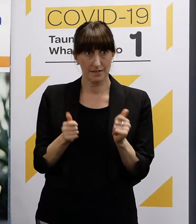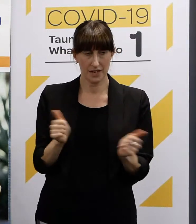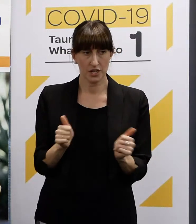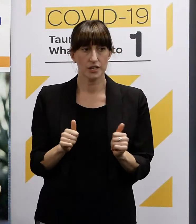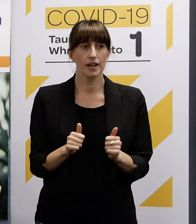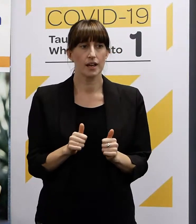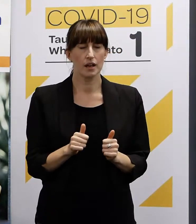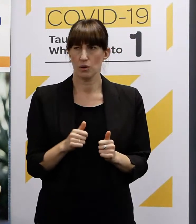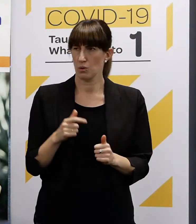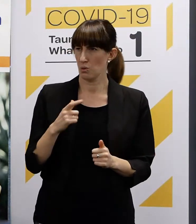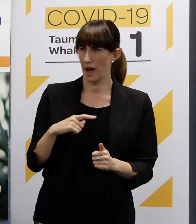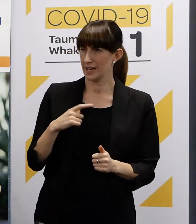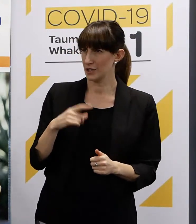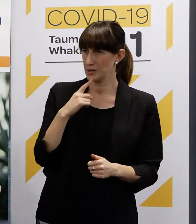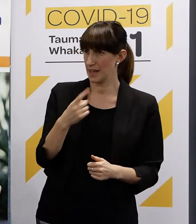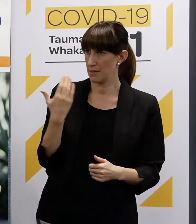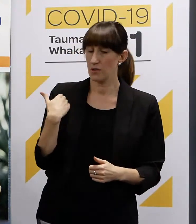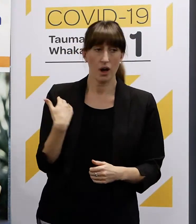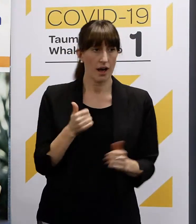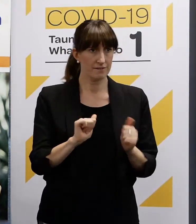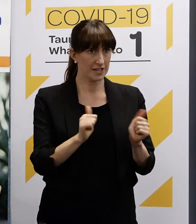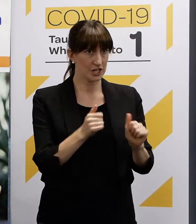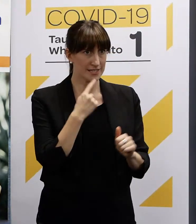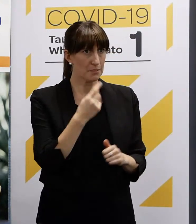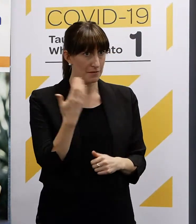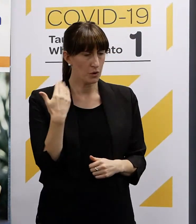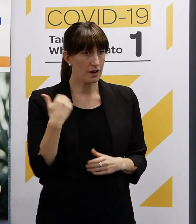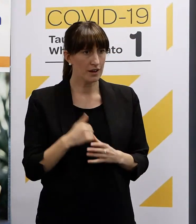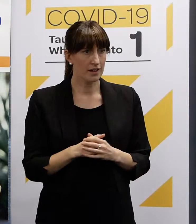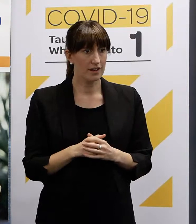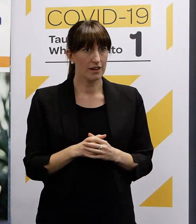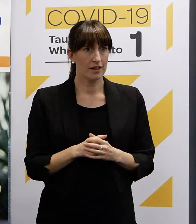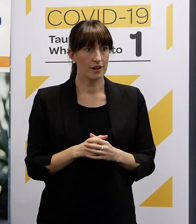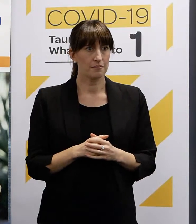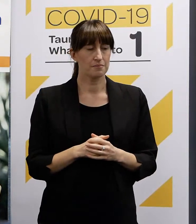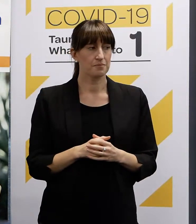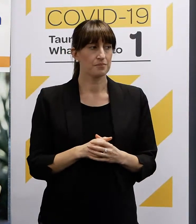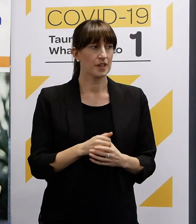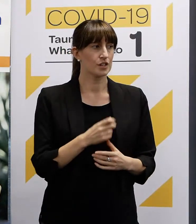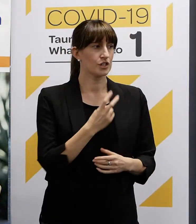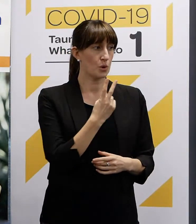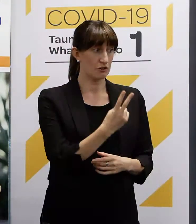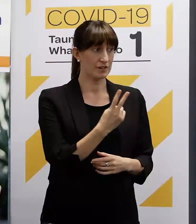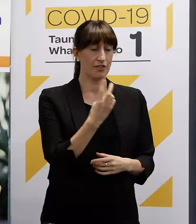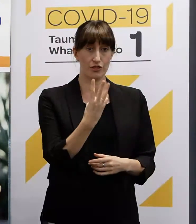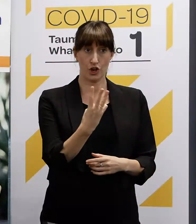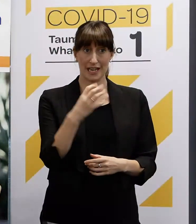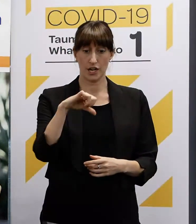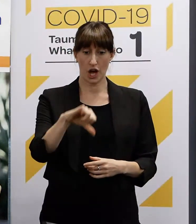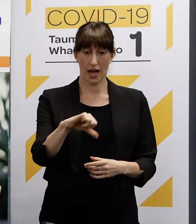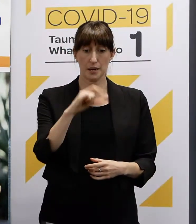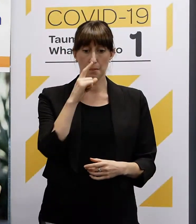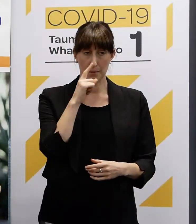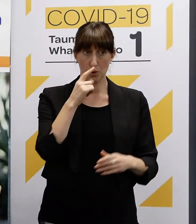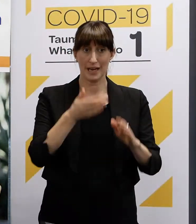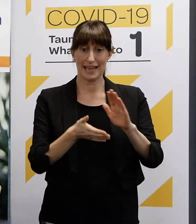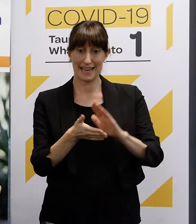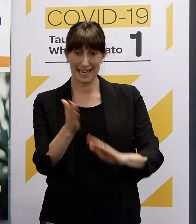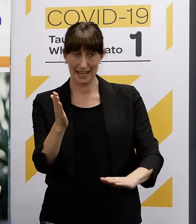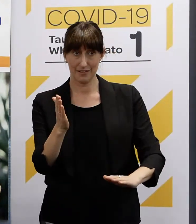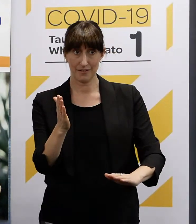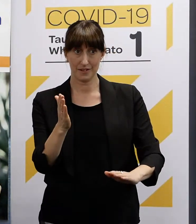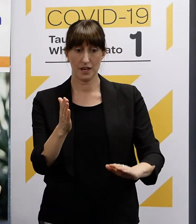the 2,139, there were 800 people that we can had left. That's the